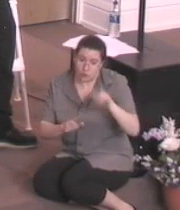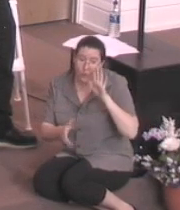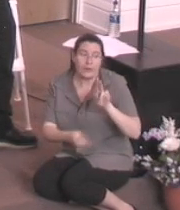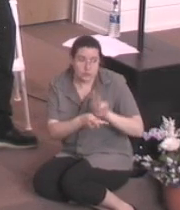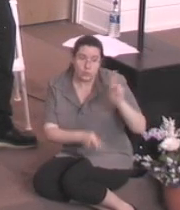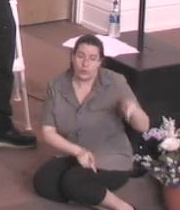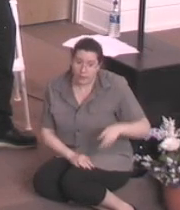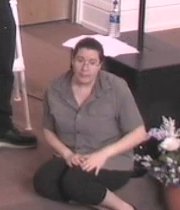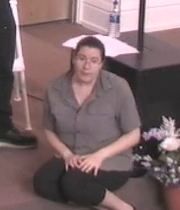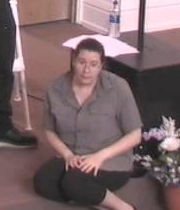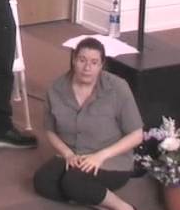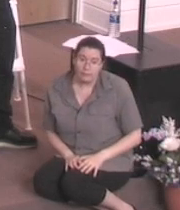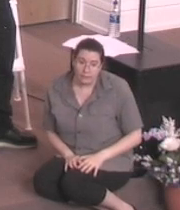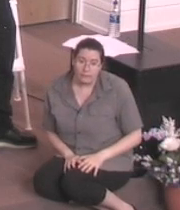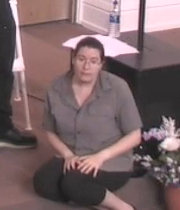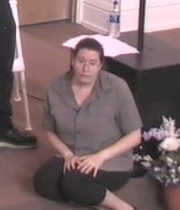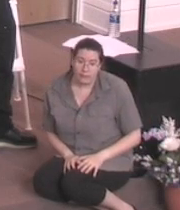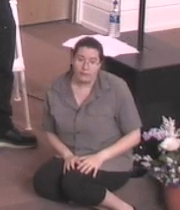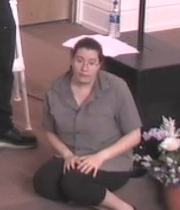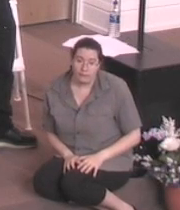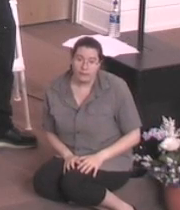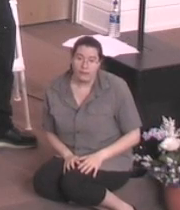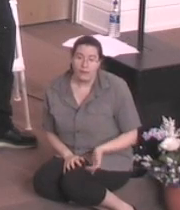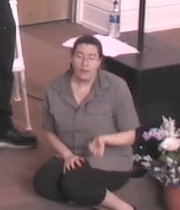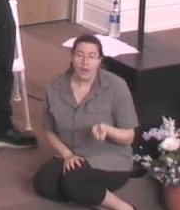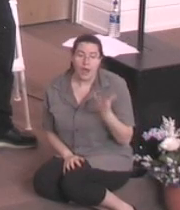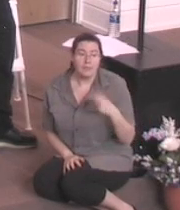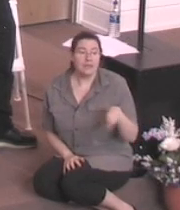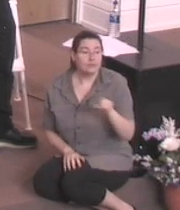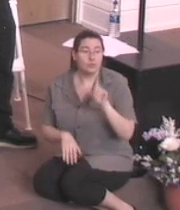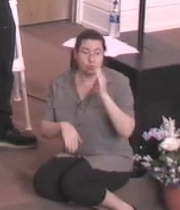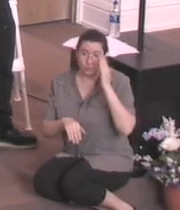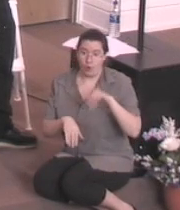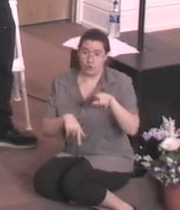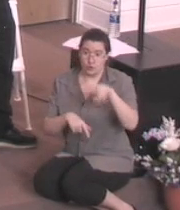screw it up. So how many of you know there ain't no perfect church?